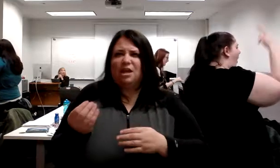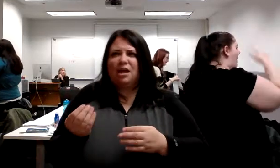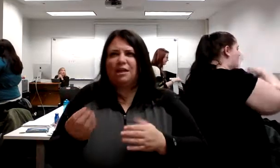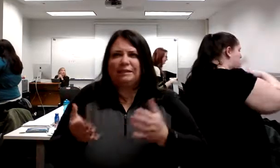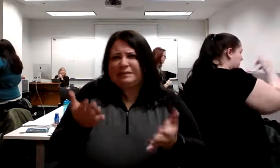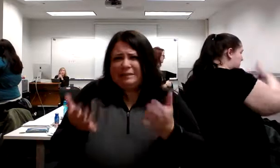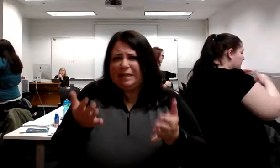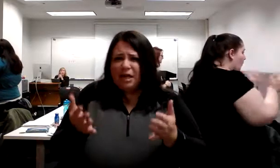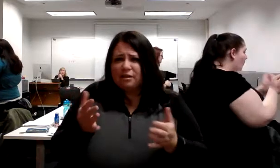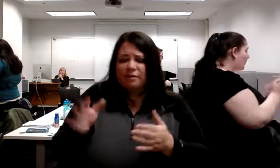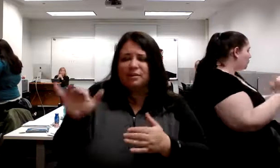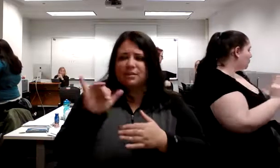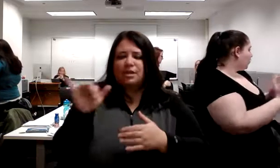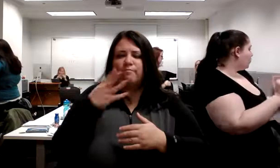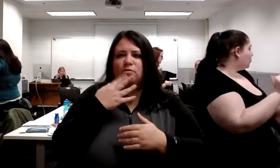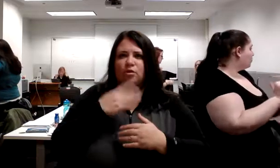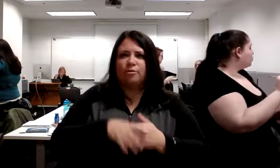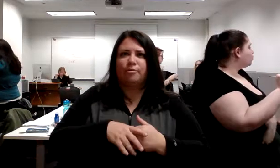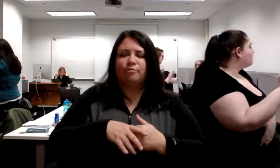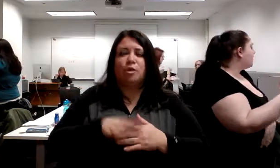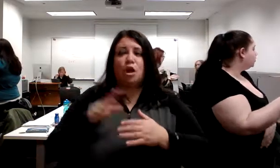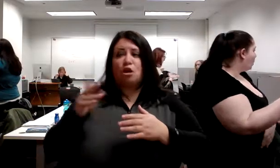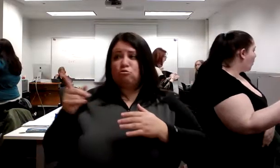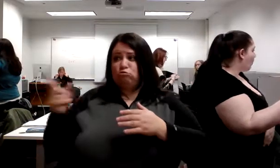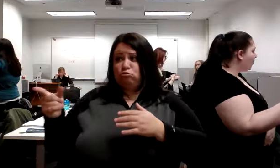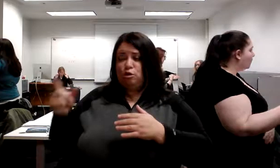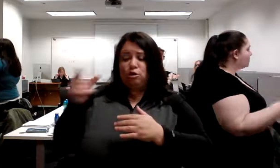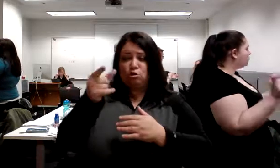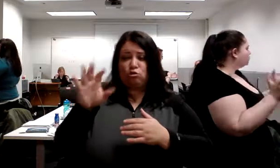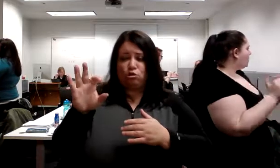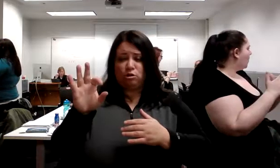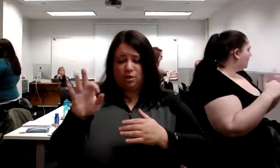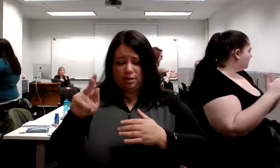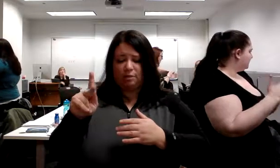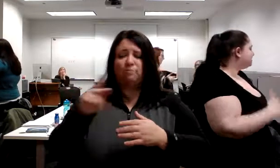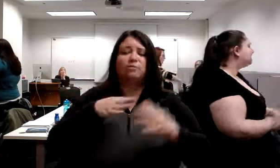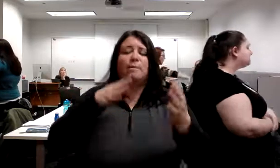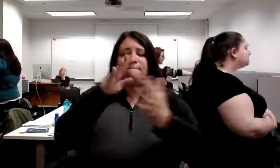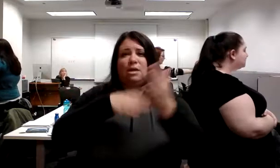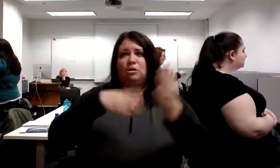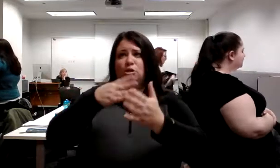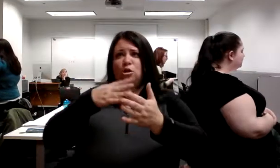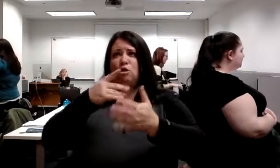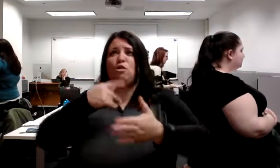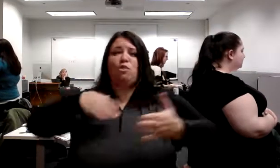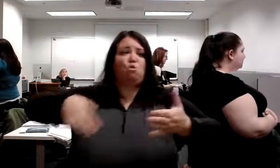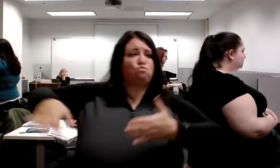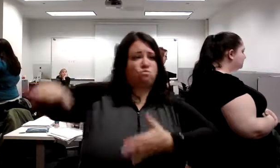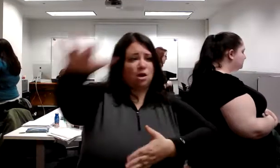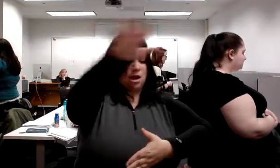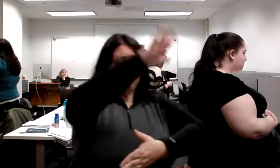She was painting what was around. This is the same one. This one, they made a postage stamp from.